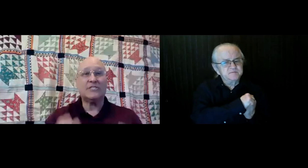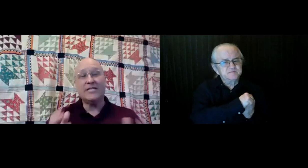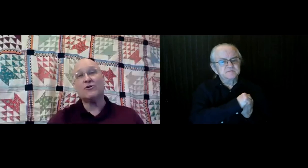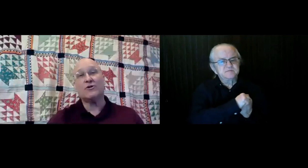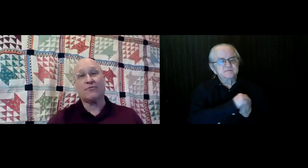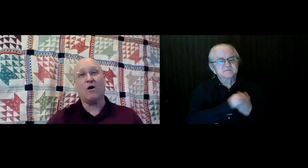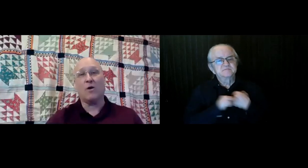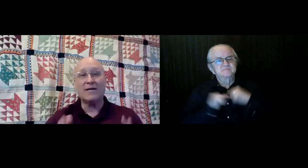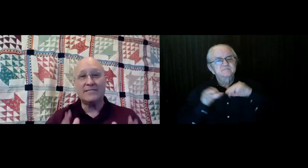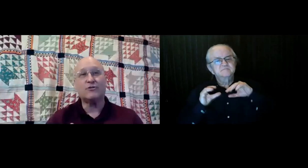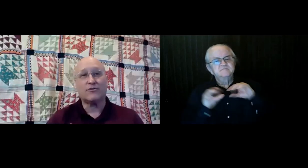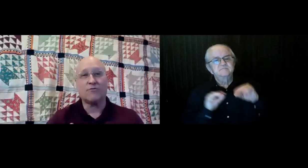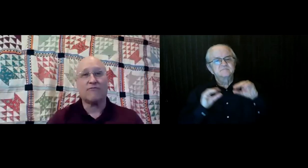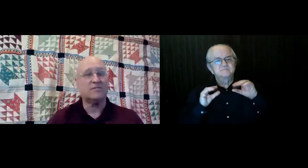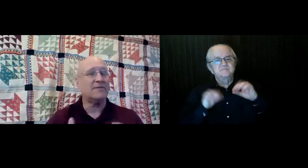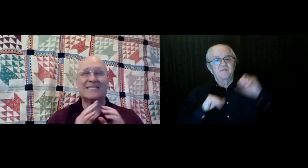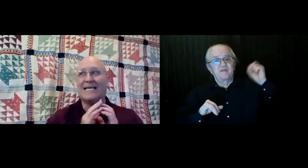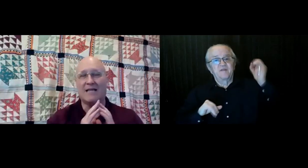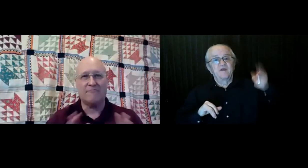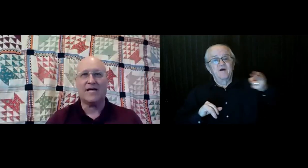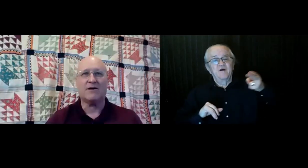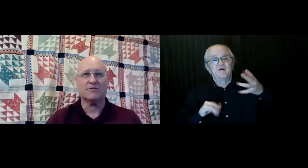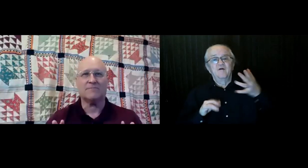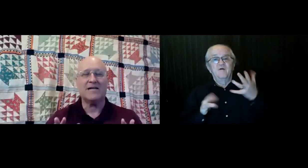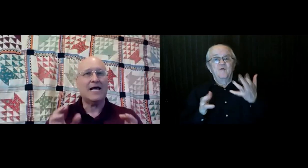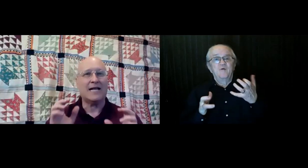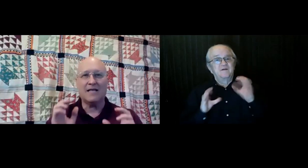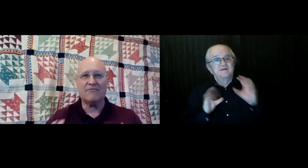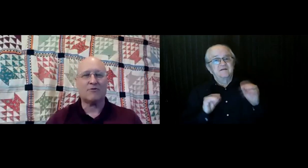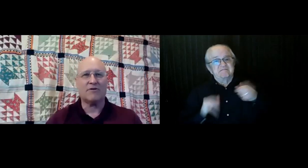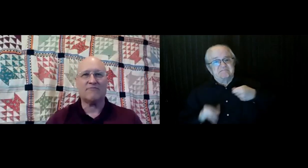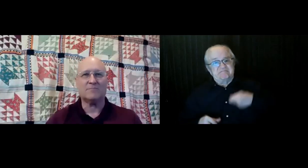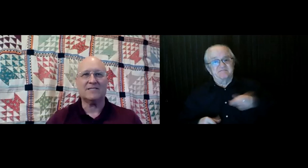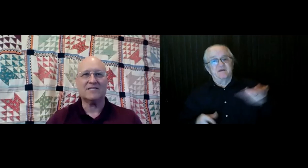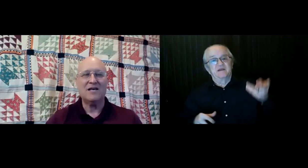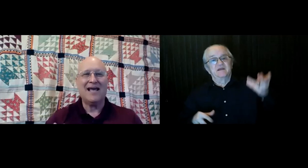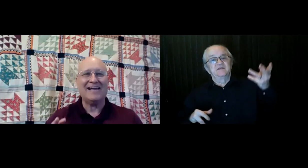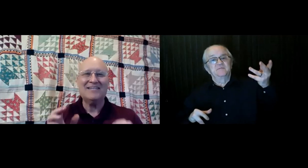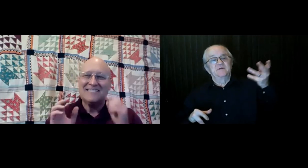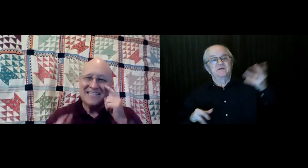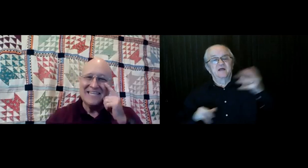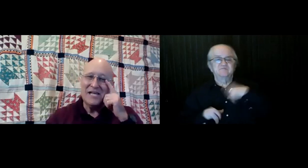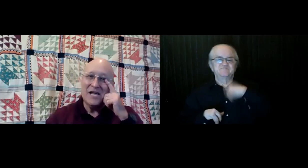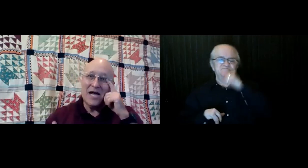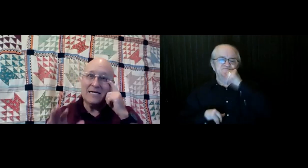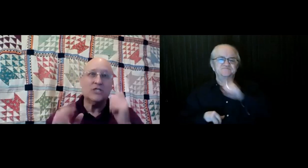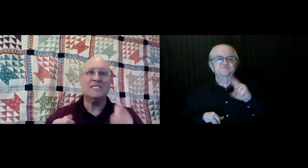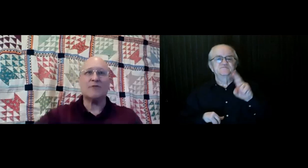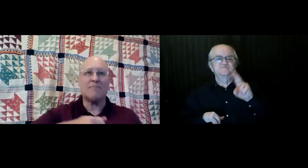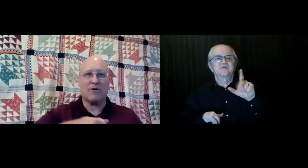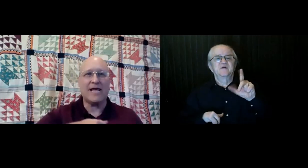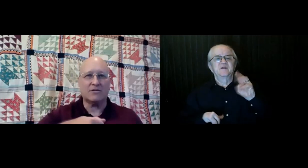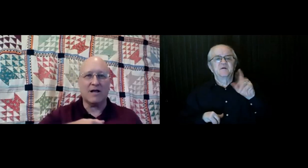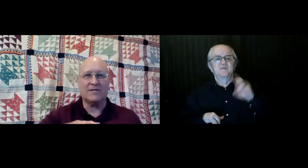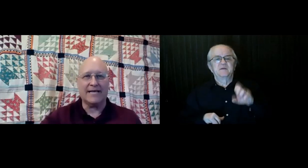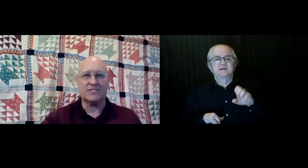I was teaching her to throw. I wanted to teach her to throw a Frisbee because I love playing ultimate and I love throwing Frisbees. And Cindy could not